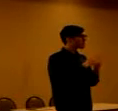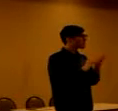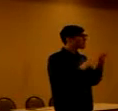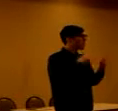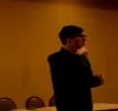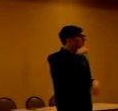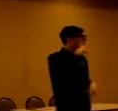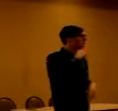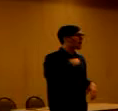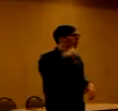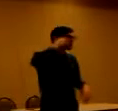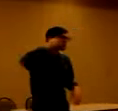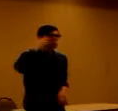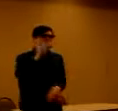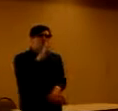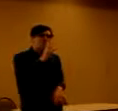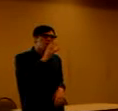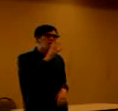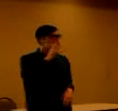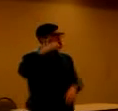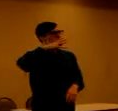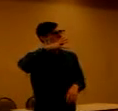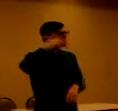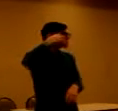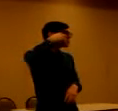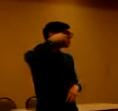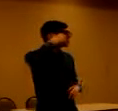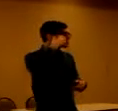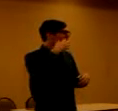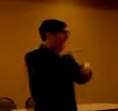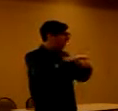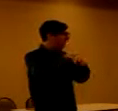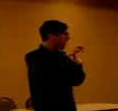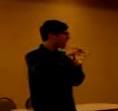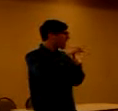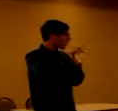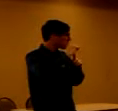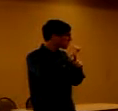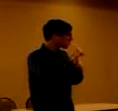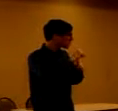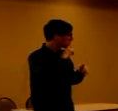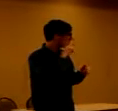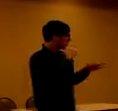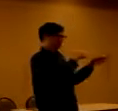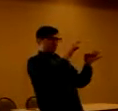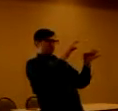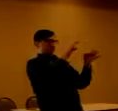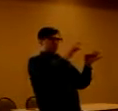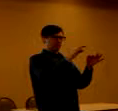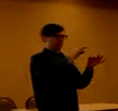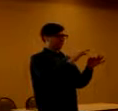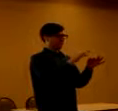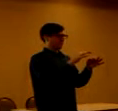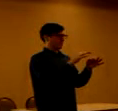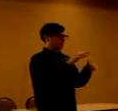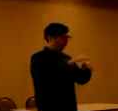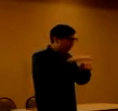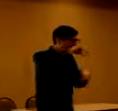didn't use my voice. And some hearing people would talk and they'd be on their phones on campus. And the deaf would just kind